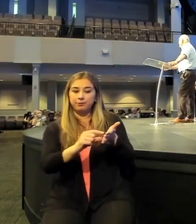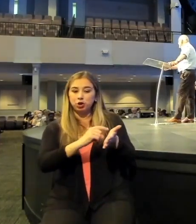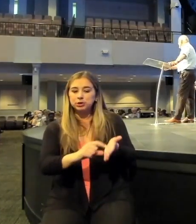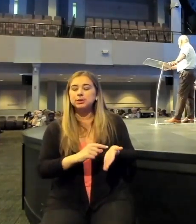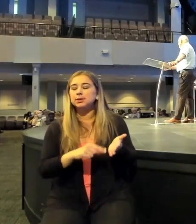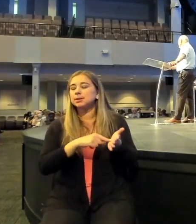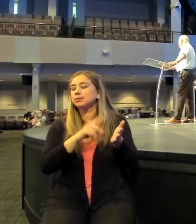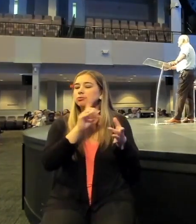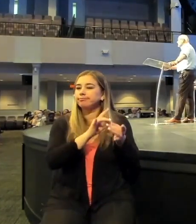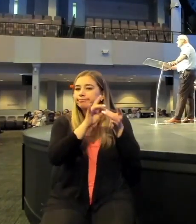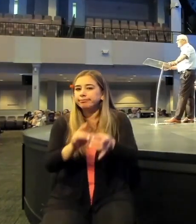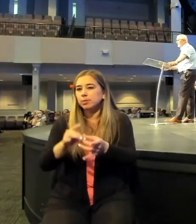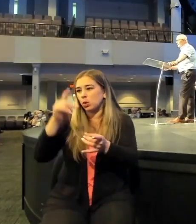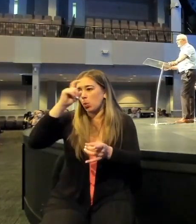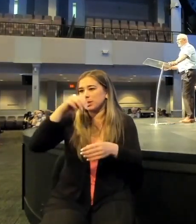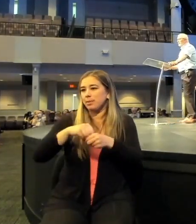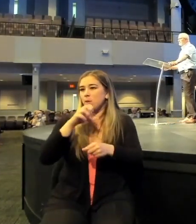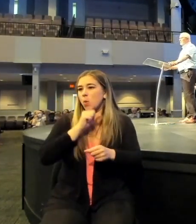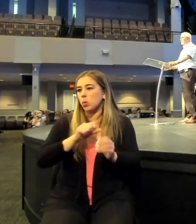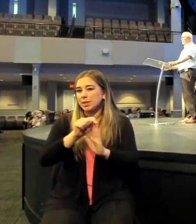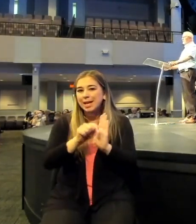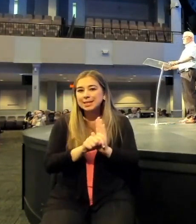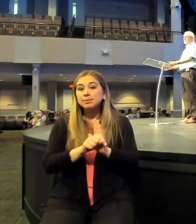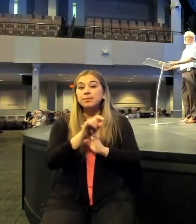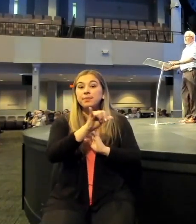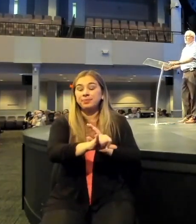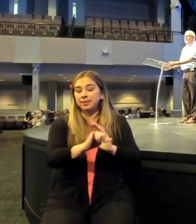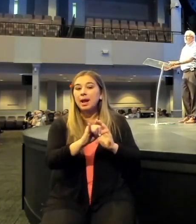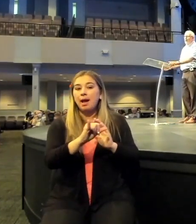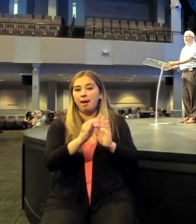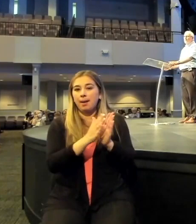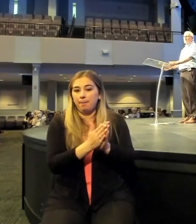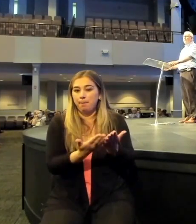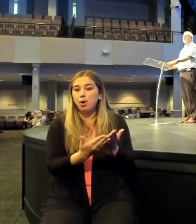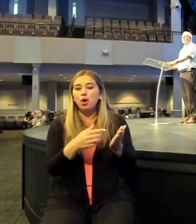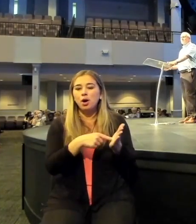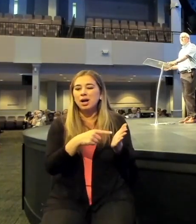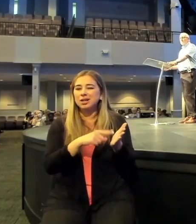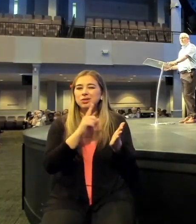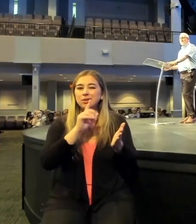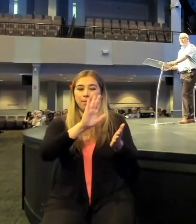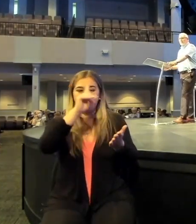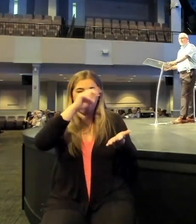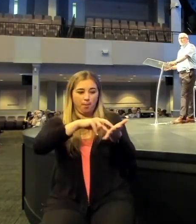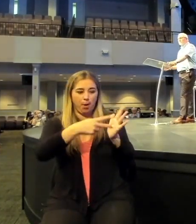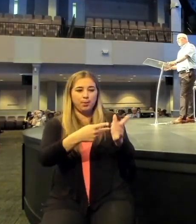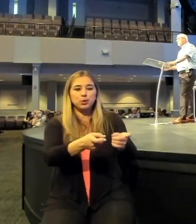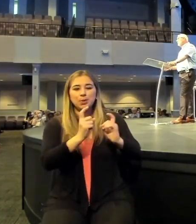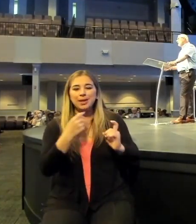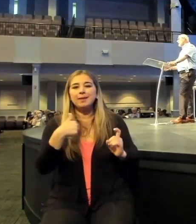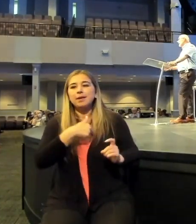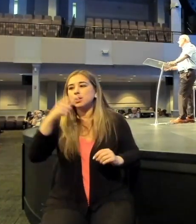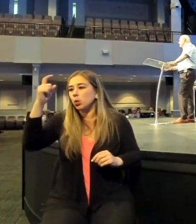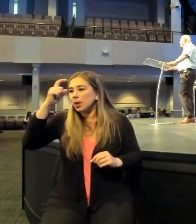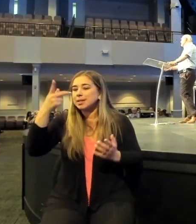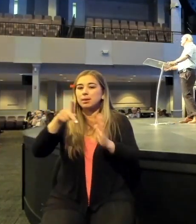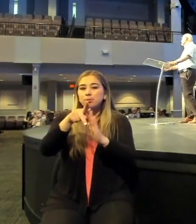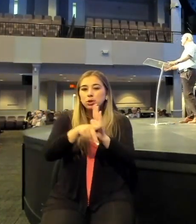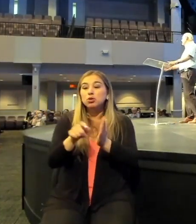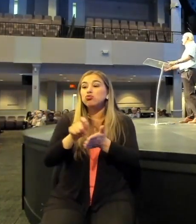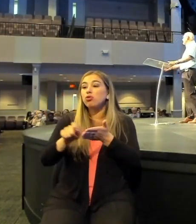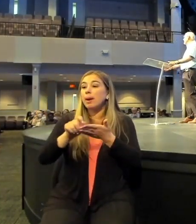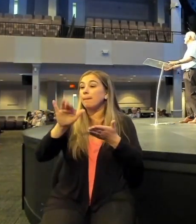wisdom literature of the Old Testament. It is a book specifically designed to give us wisdom principles. It was written by